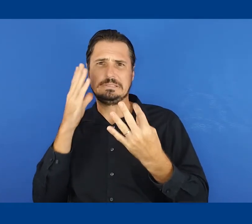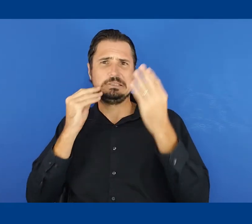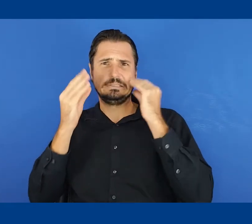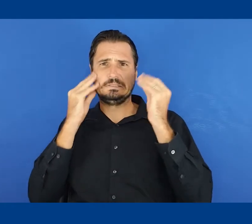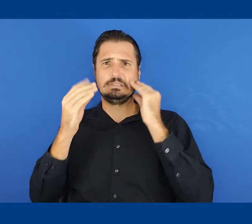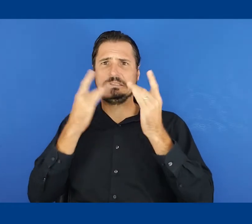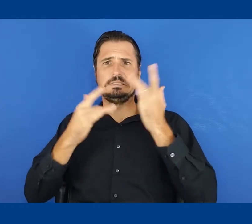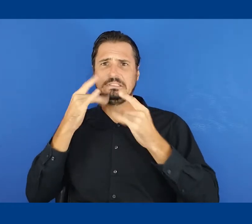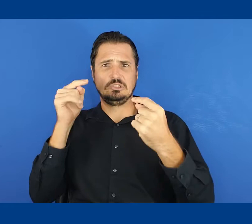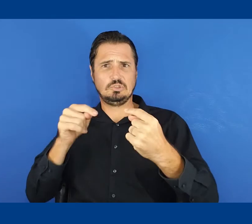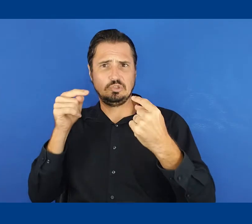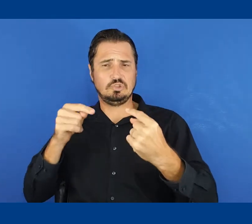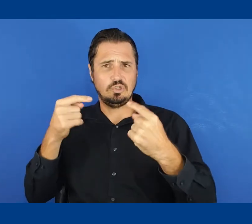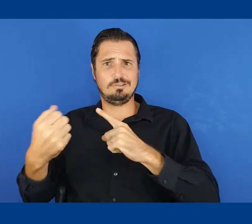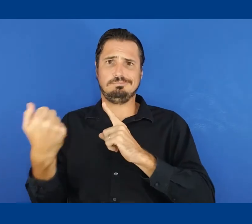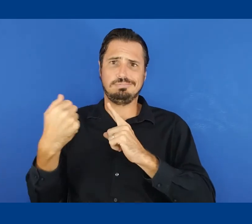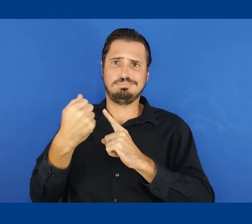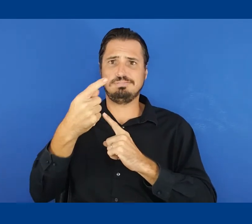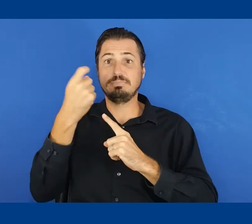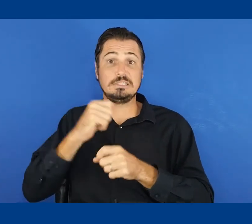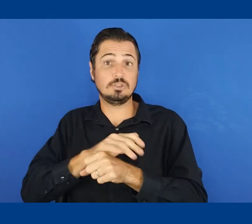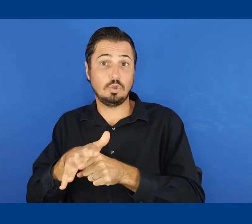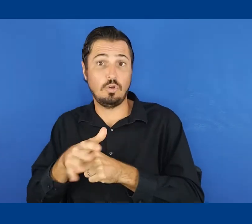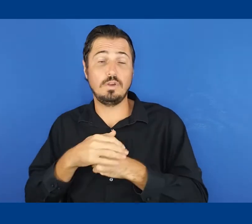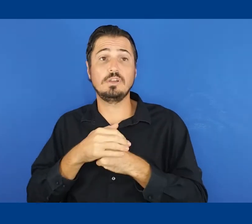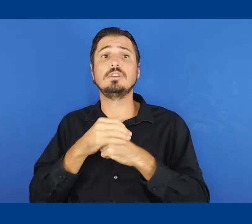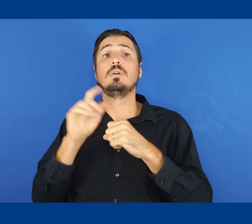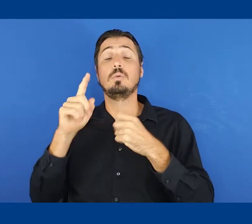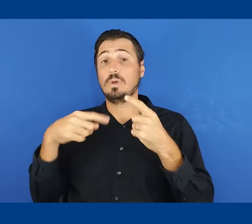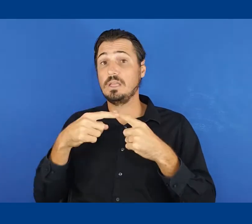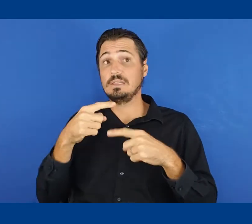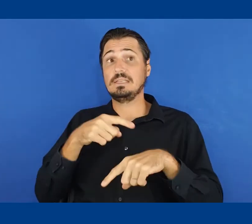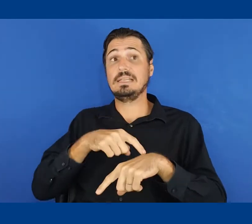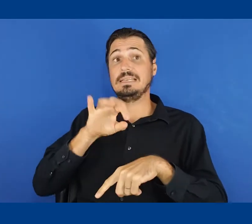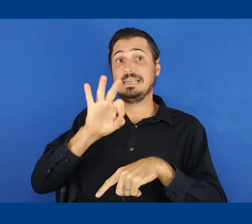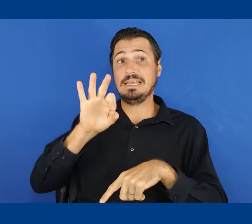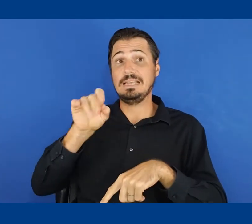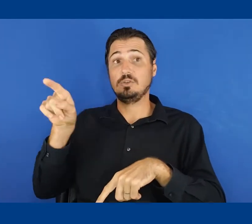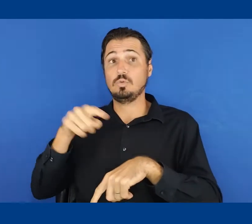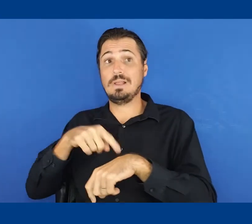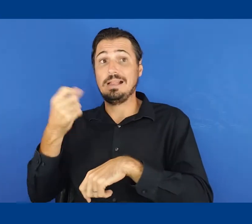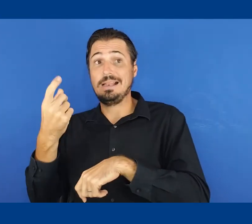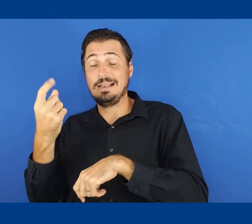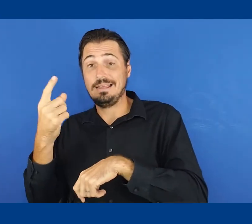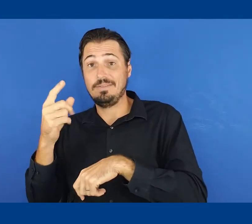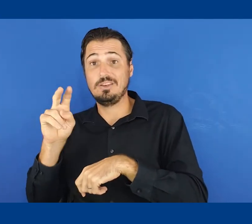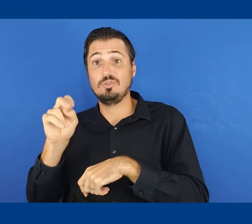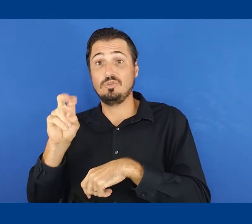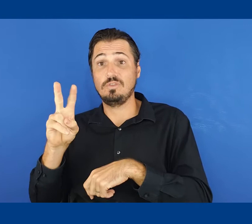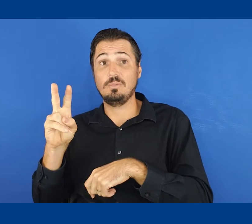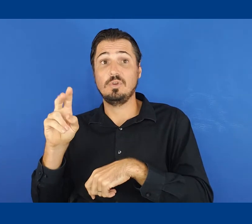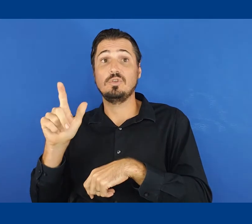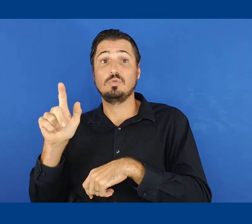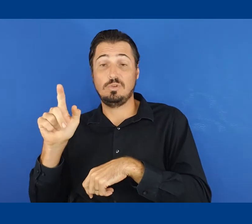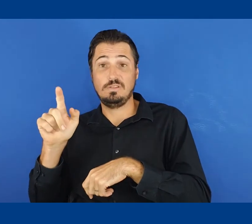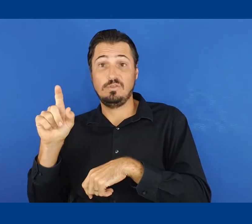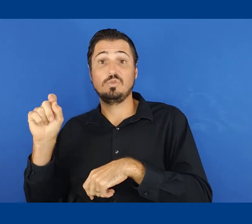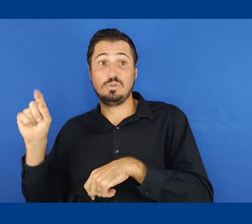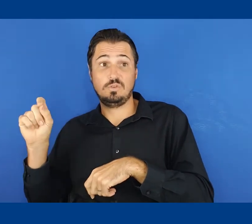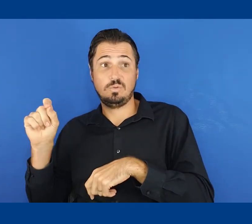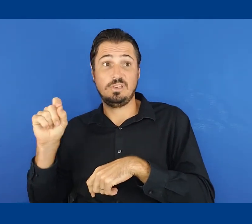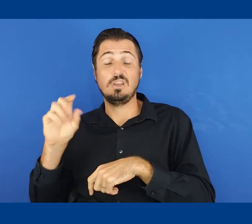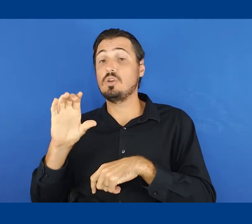impacted by COVID-19 from 9 to 11 a.m. on Saturday, November 21st at the Crossroads